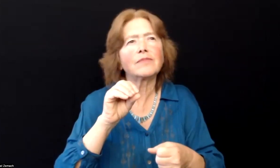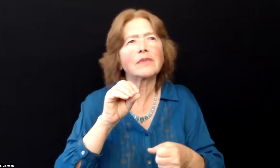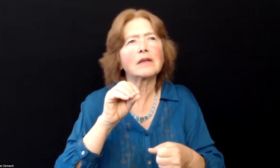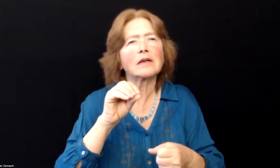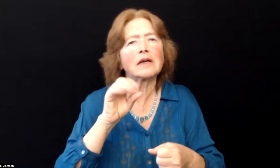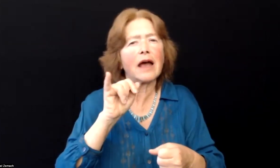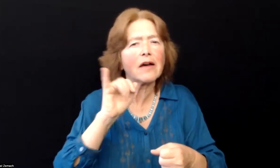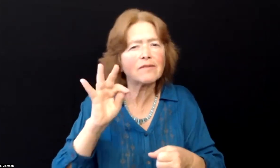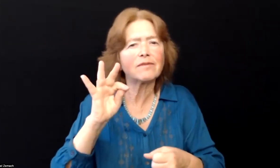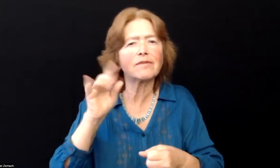If